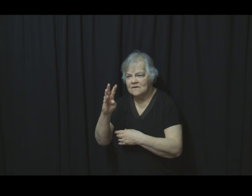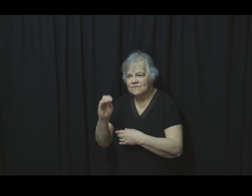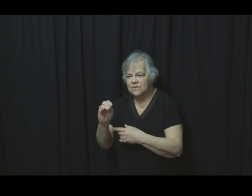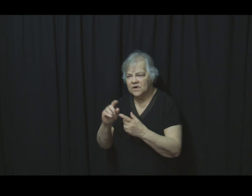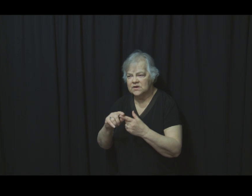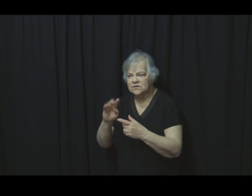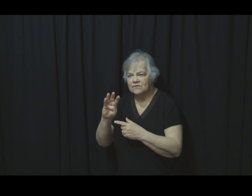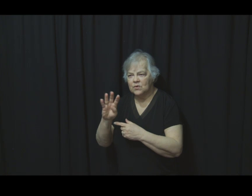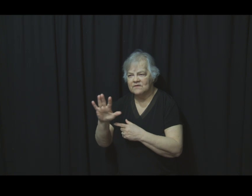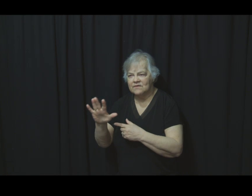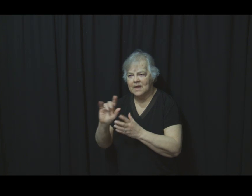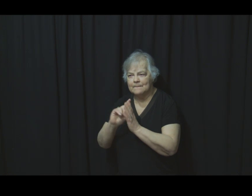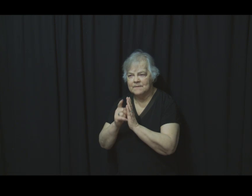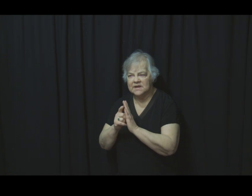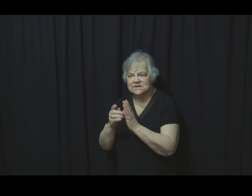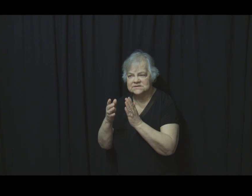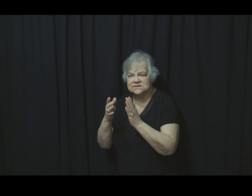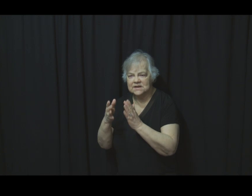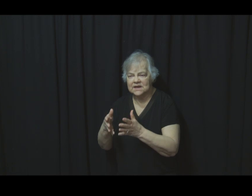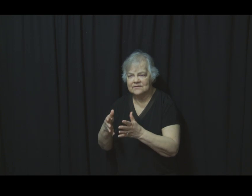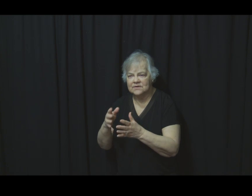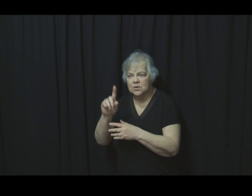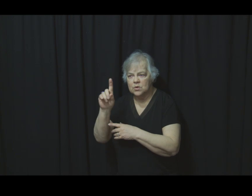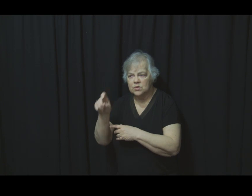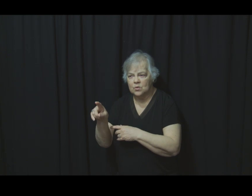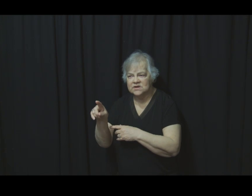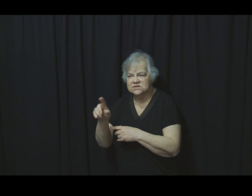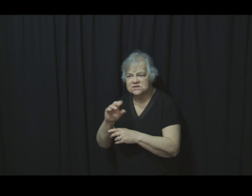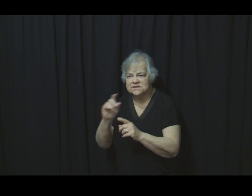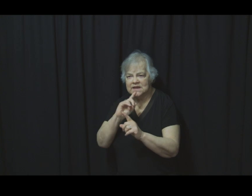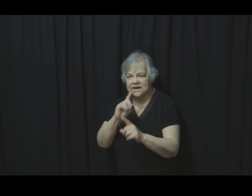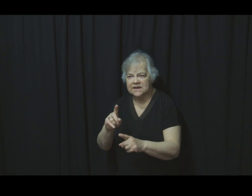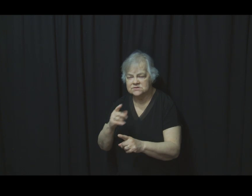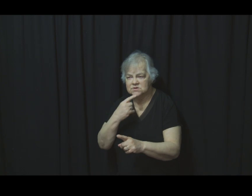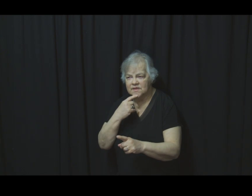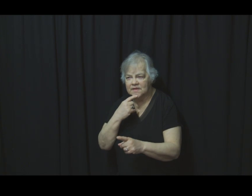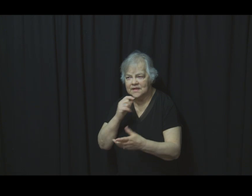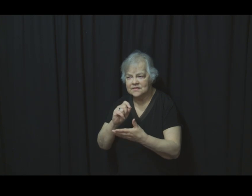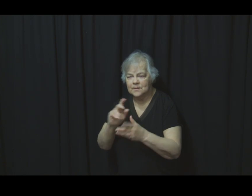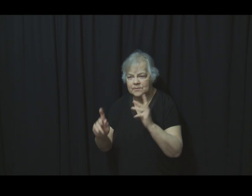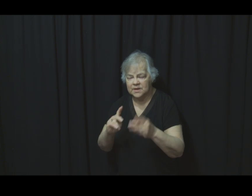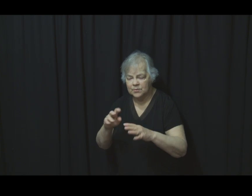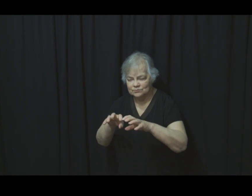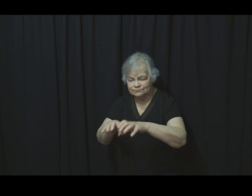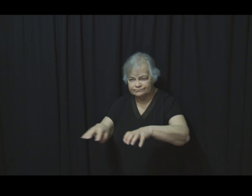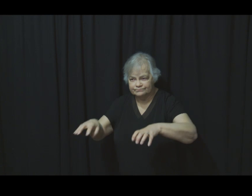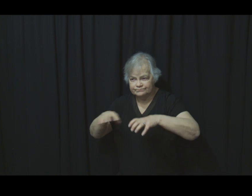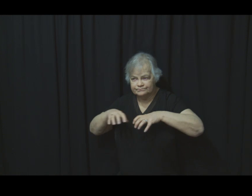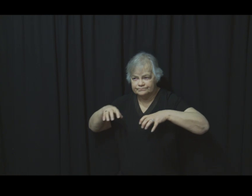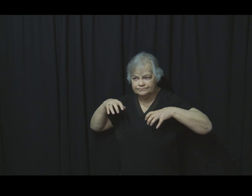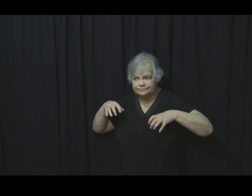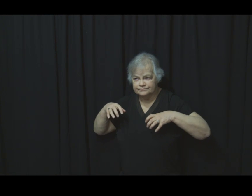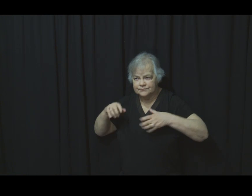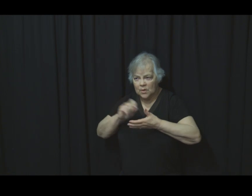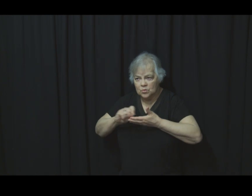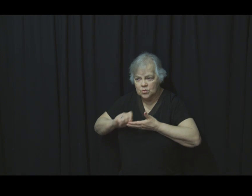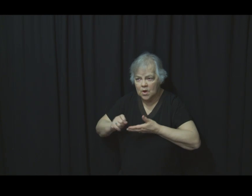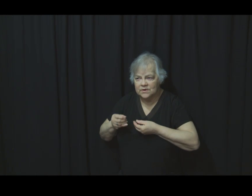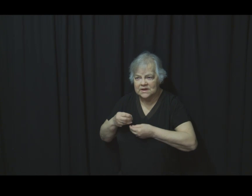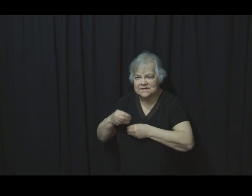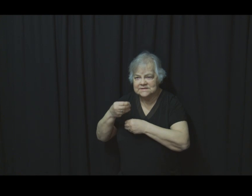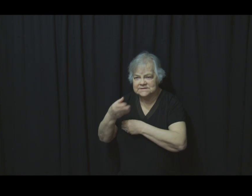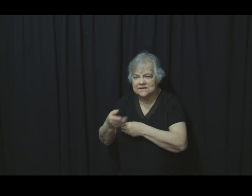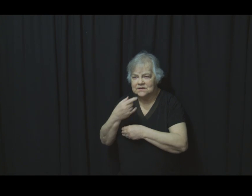maybe a little bit more actually, we'll have a little more, for questions and answers submitted by our audience here in the Creation Museum. Beforehand, we handed out